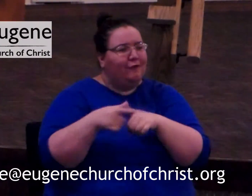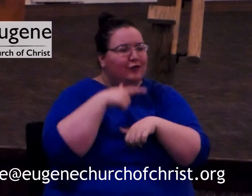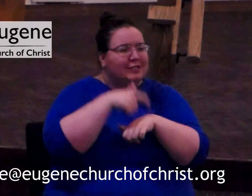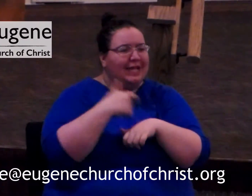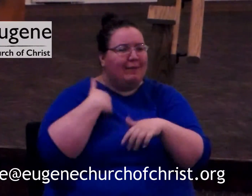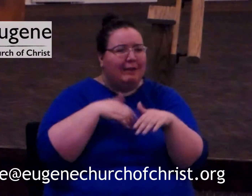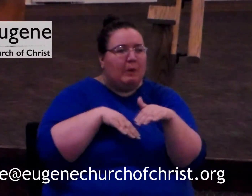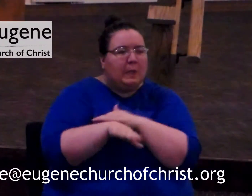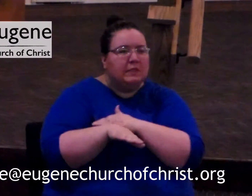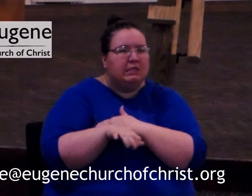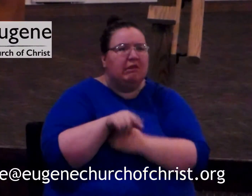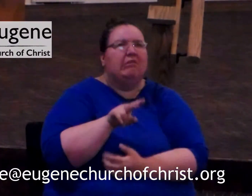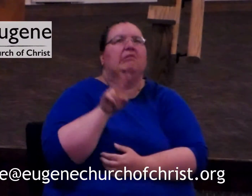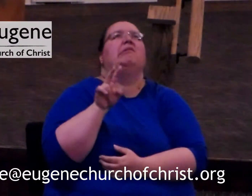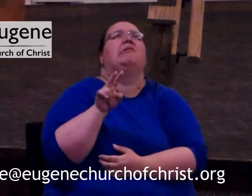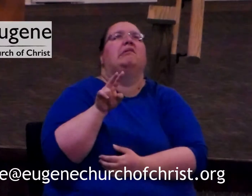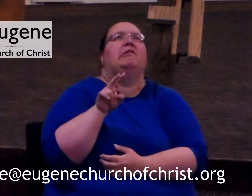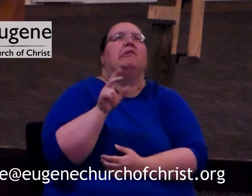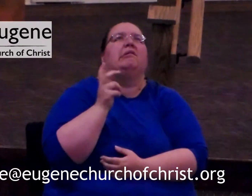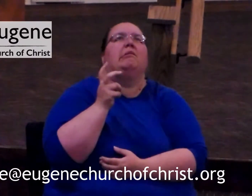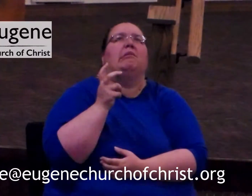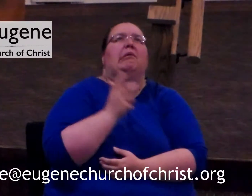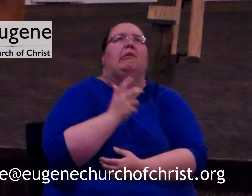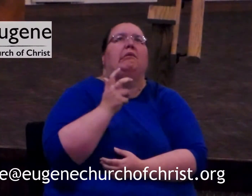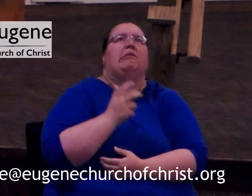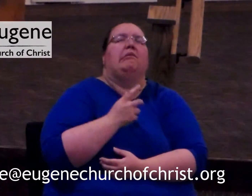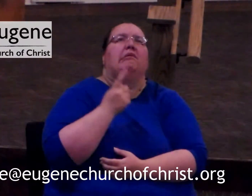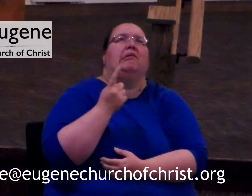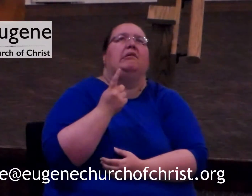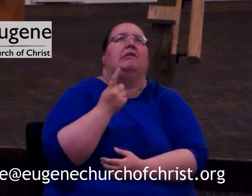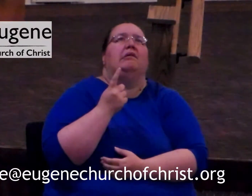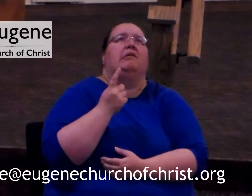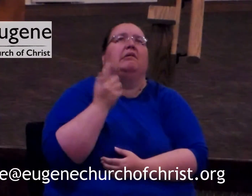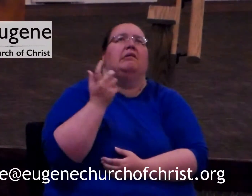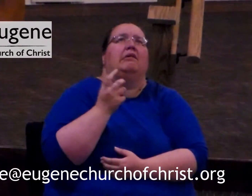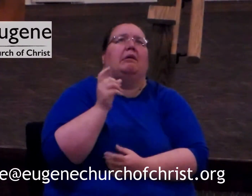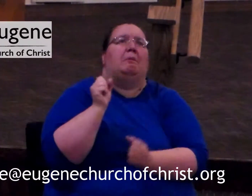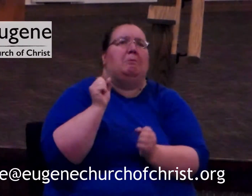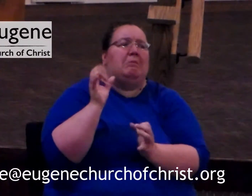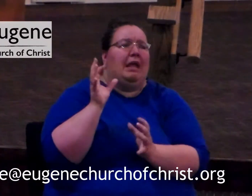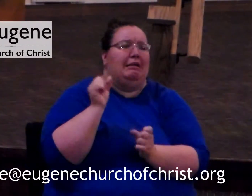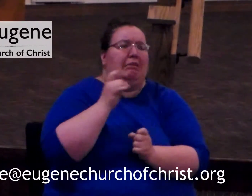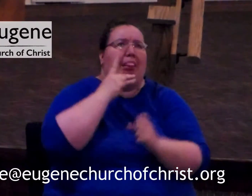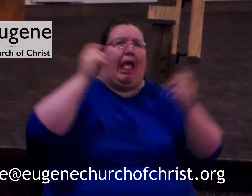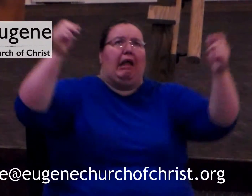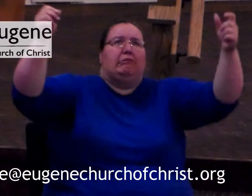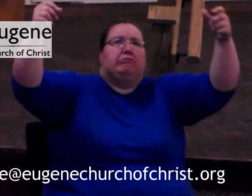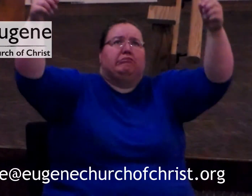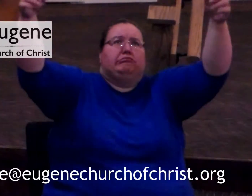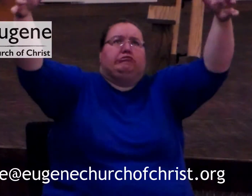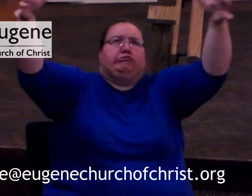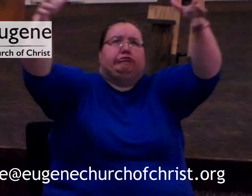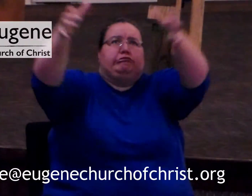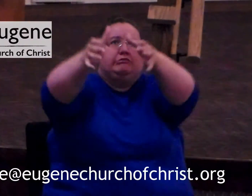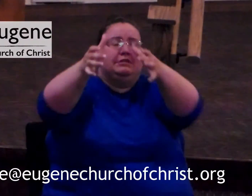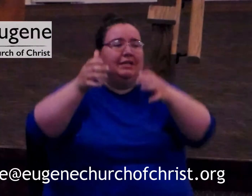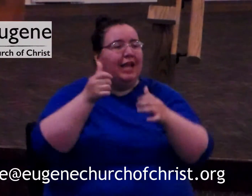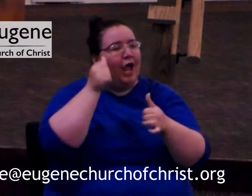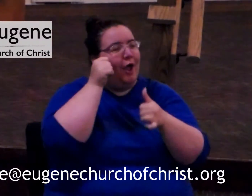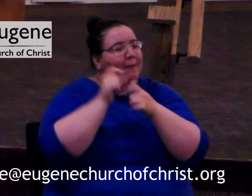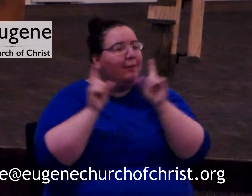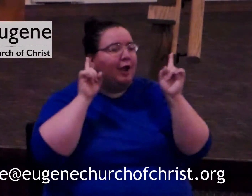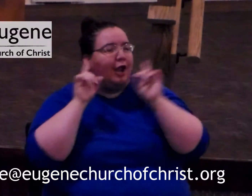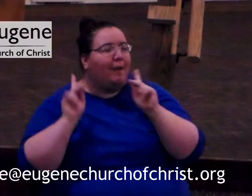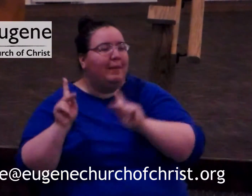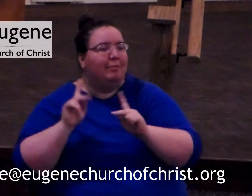thinking, wow, that's quite a chandelier. And I remember hearing people in town talk about that new church with their big